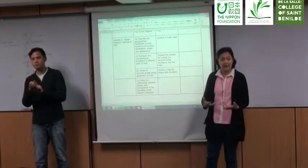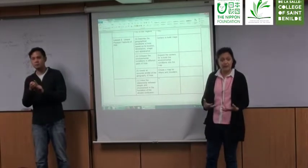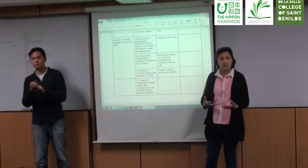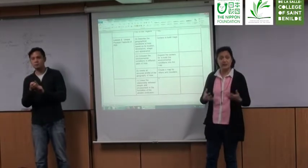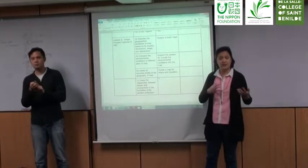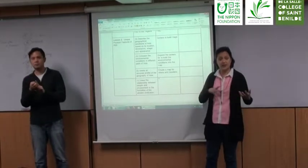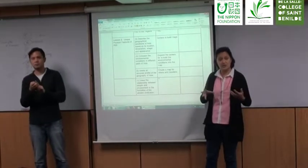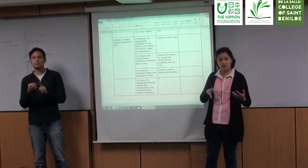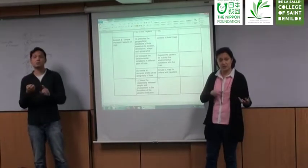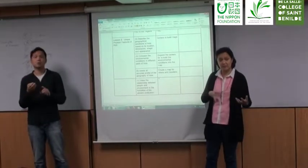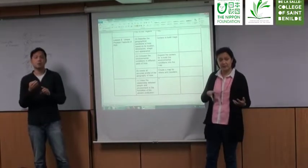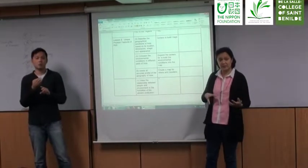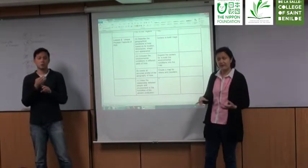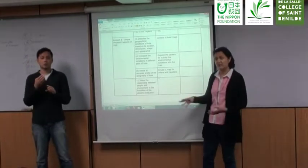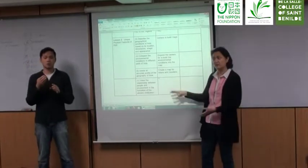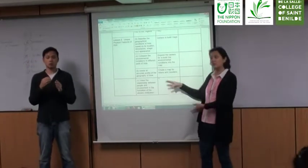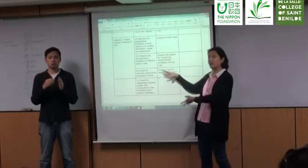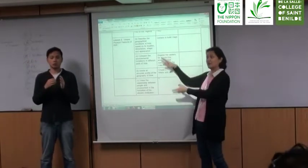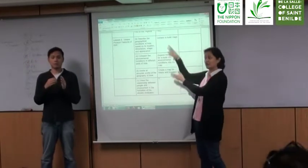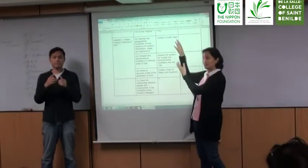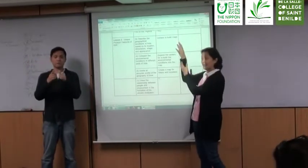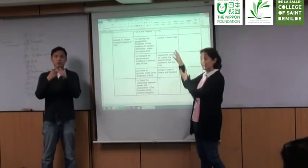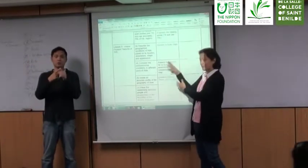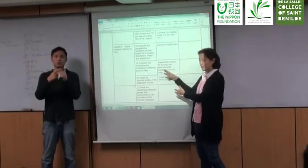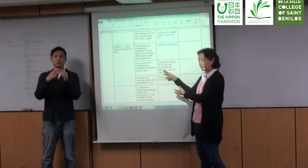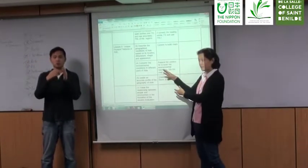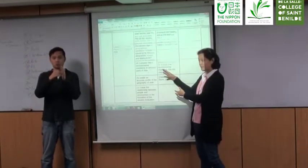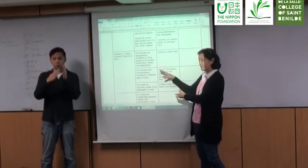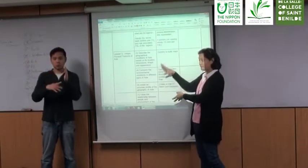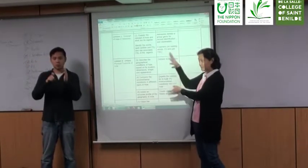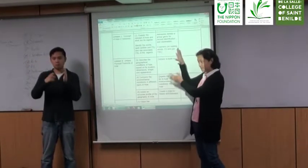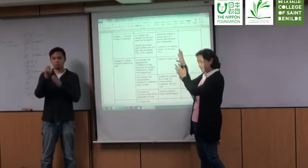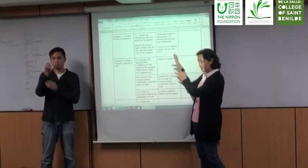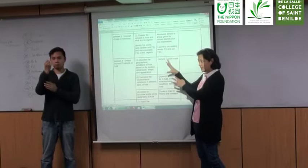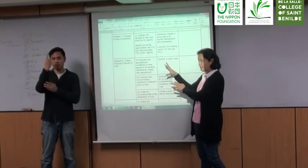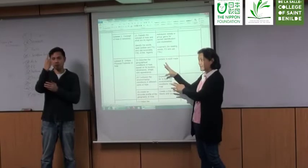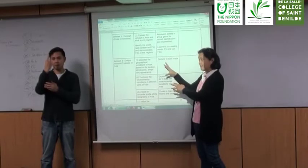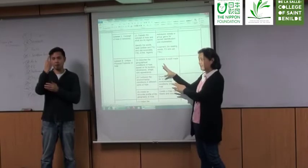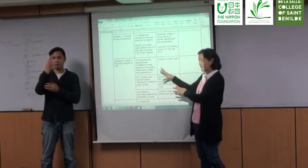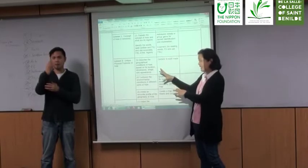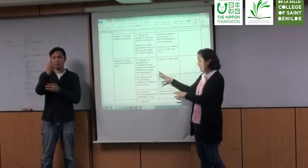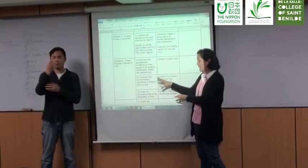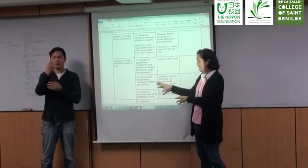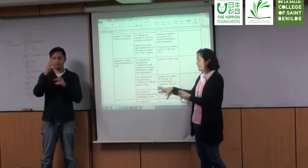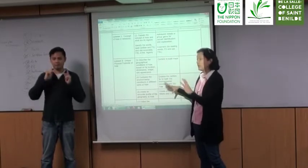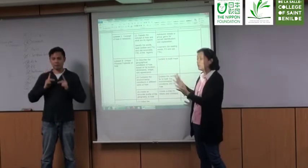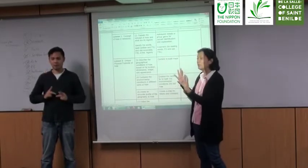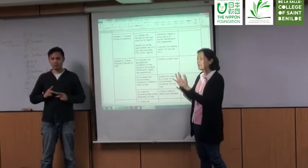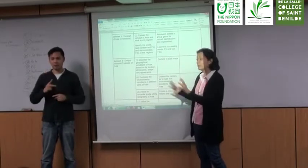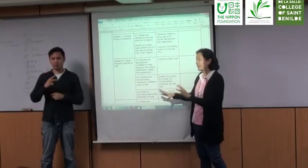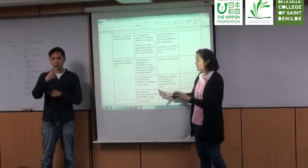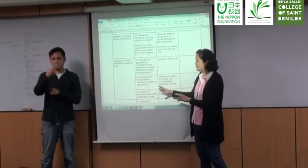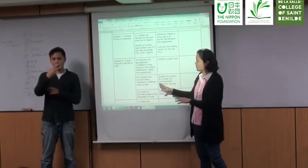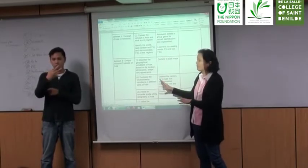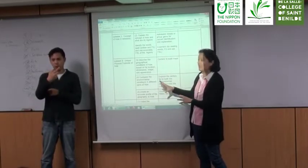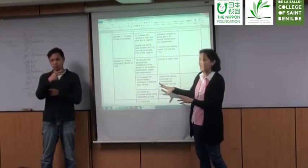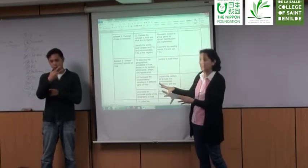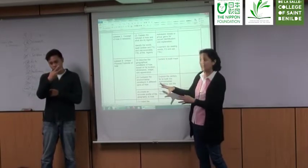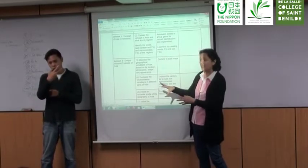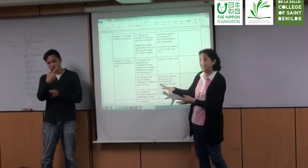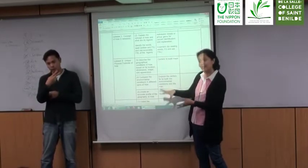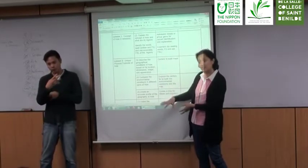actually value the relationship, they have to fully understand first the physical part. And the human part